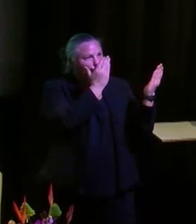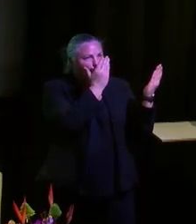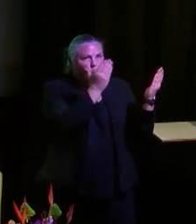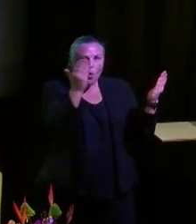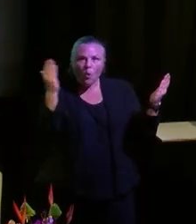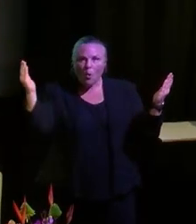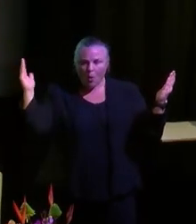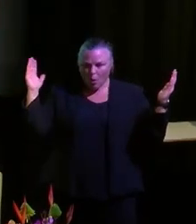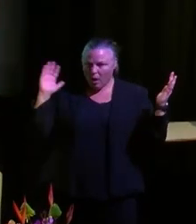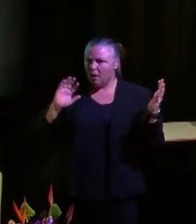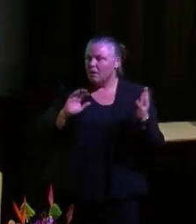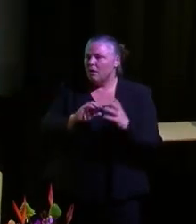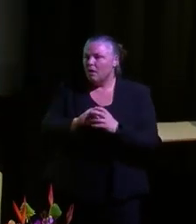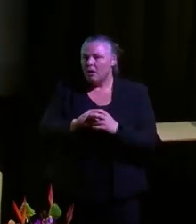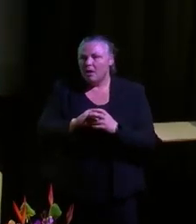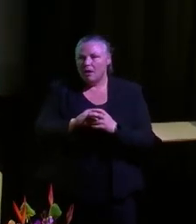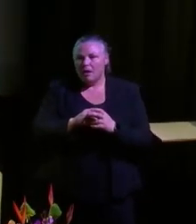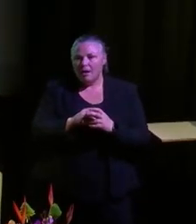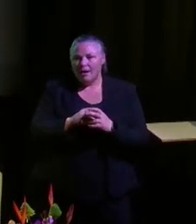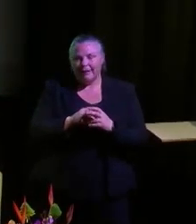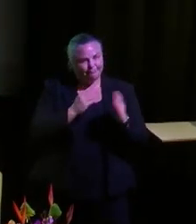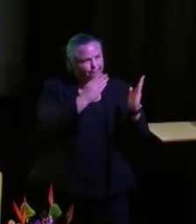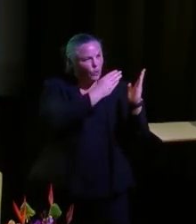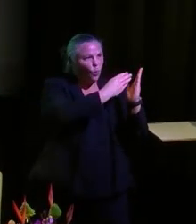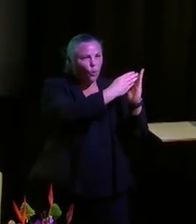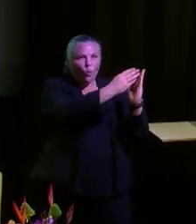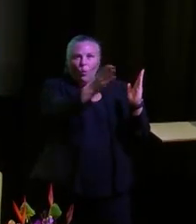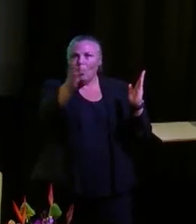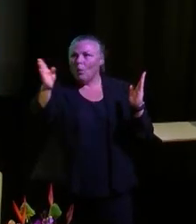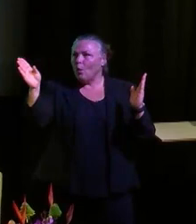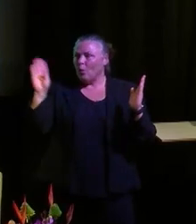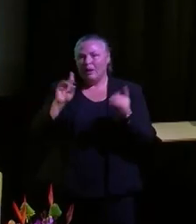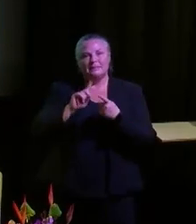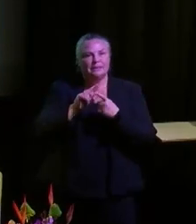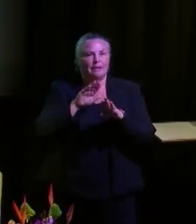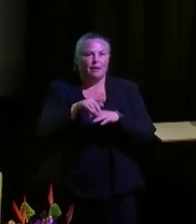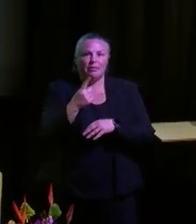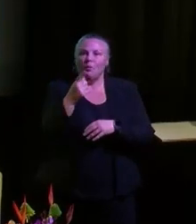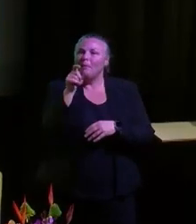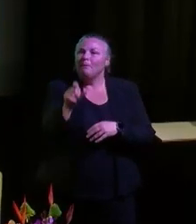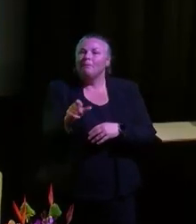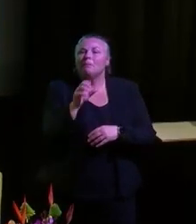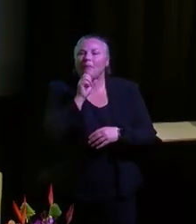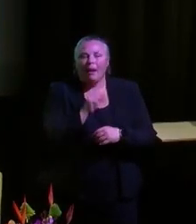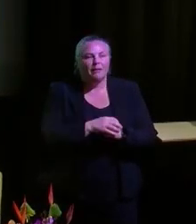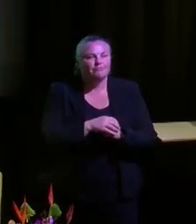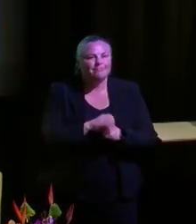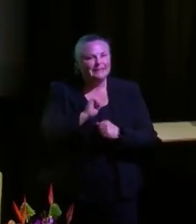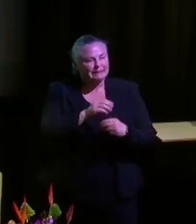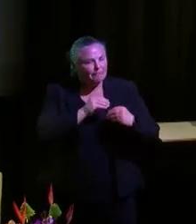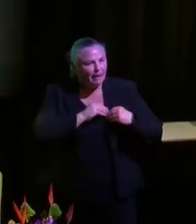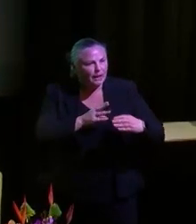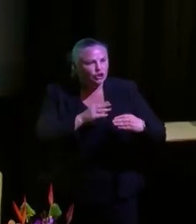said, you know, it's a broad brushstroke, but it is still about the man and about his passion, about